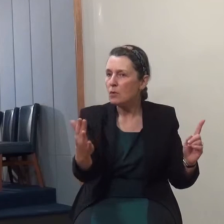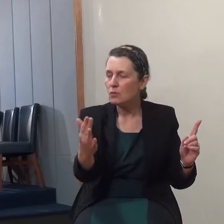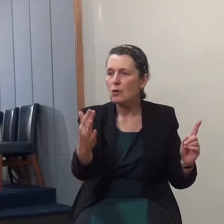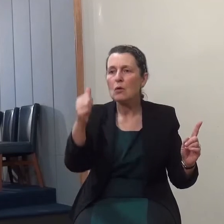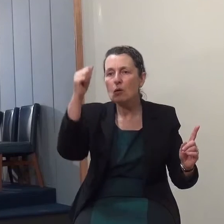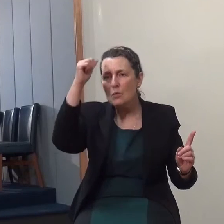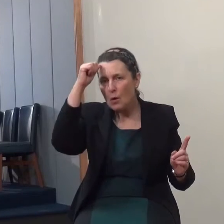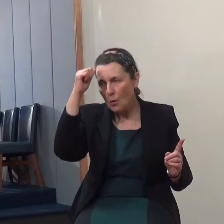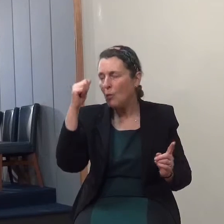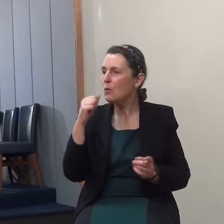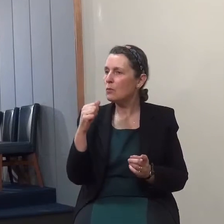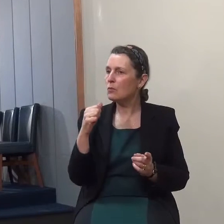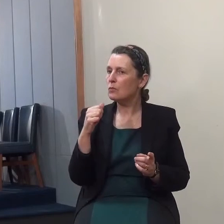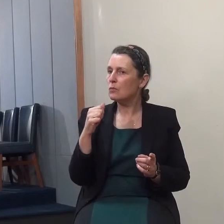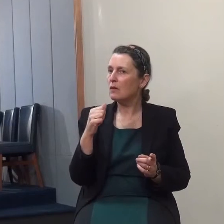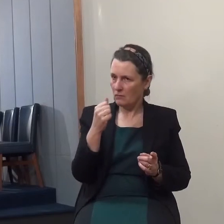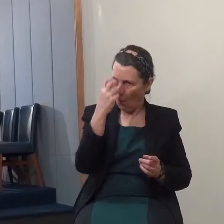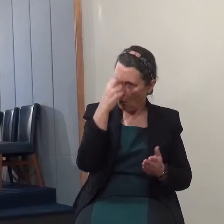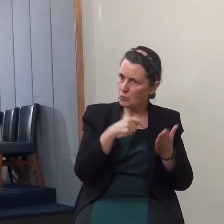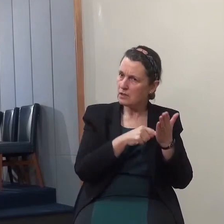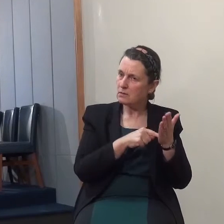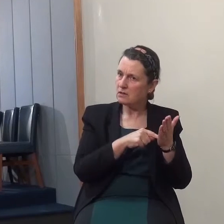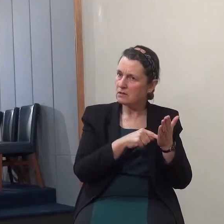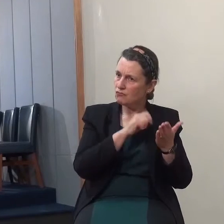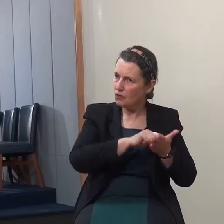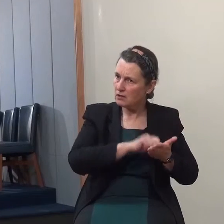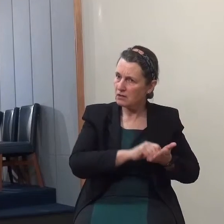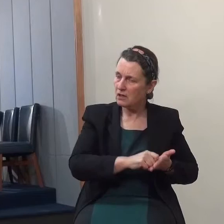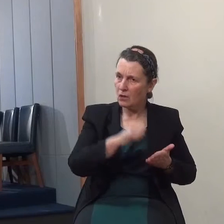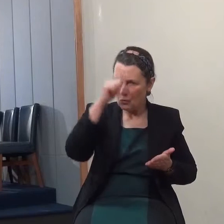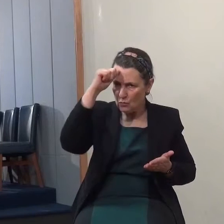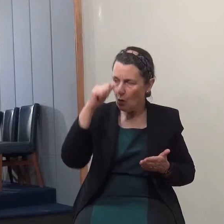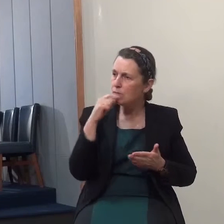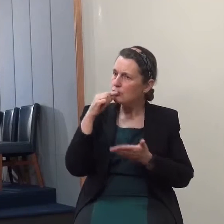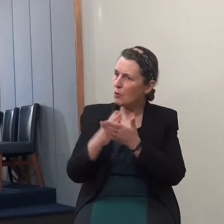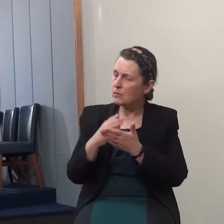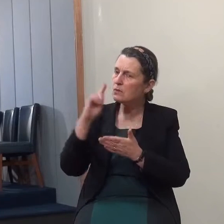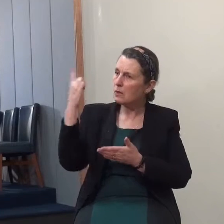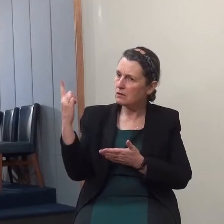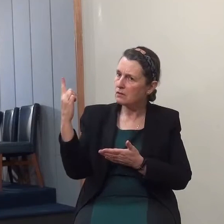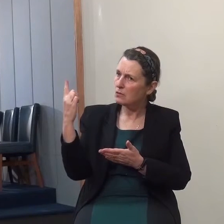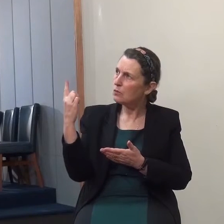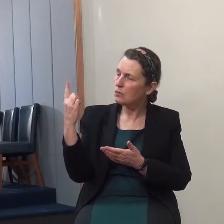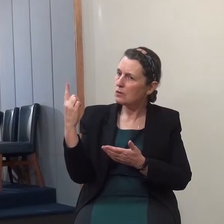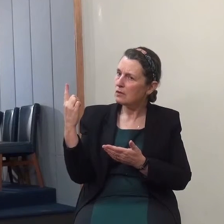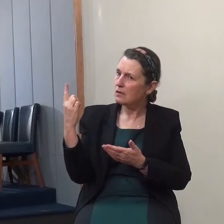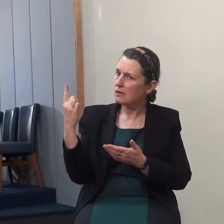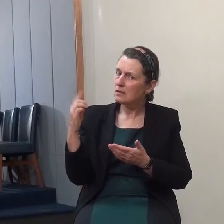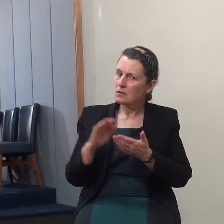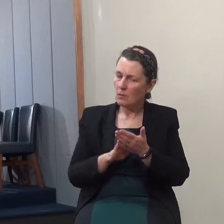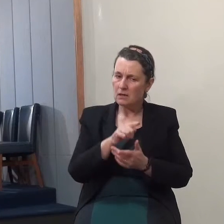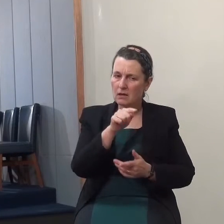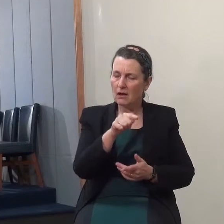knew about Messiah. These were unusually serious young men and students of